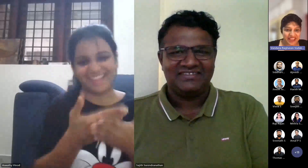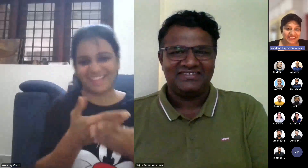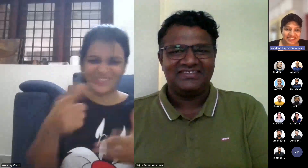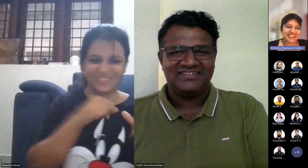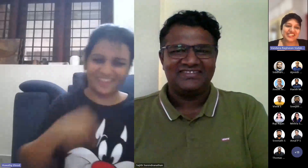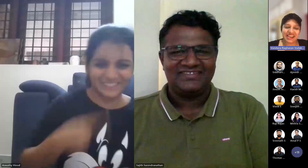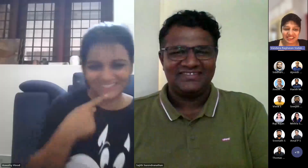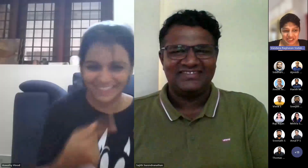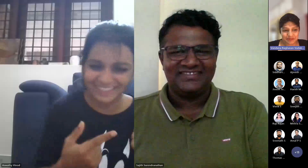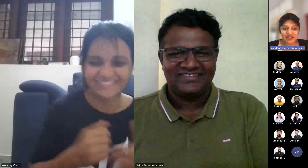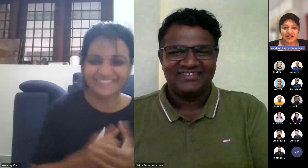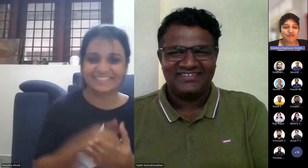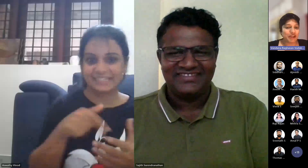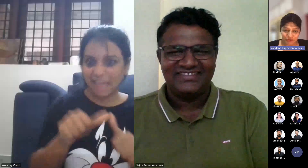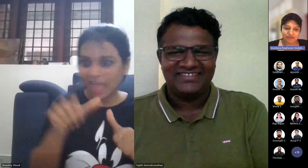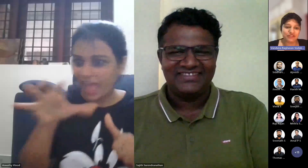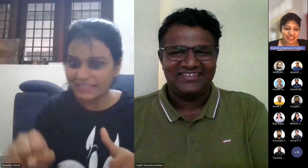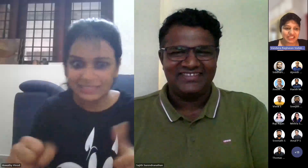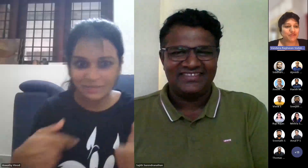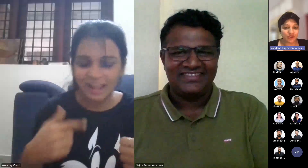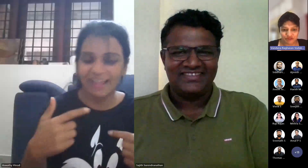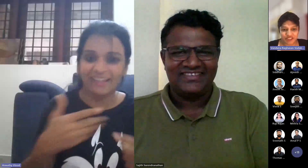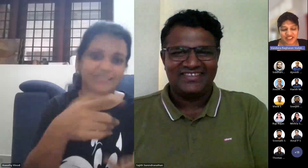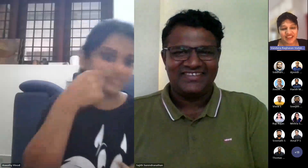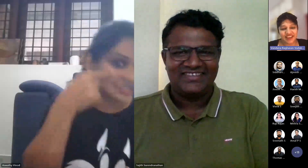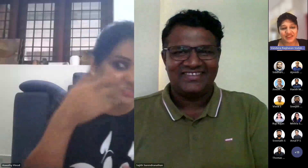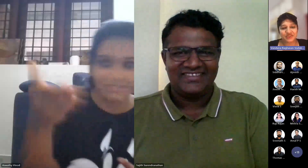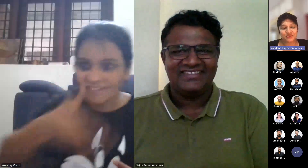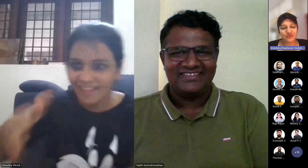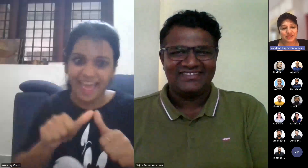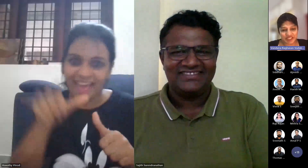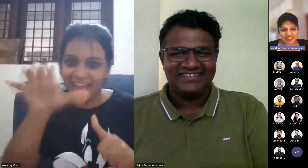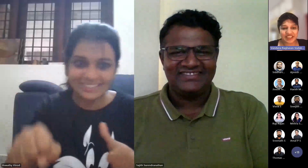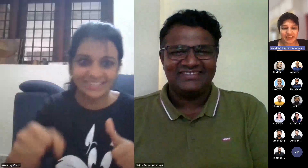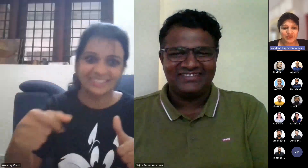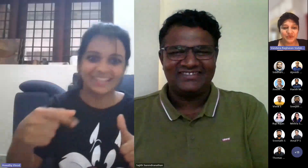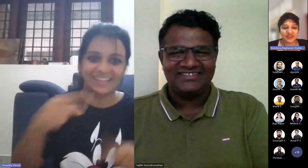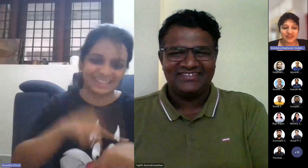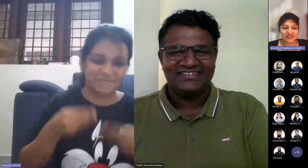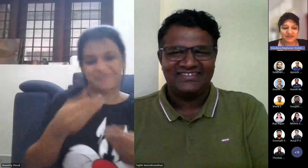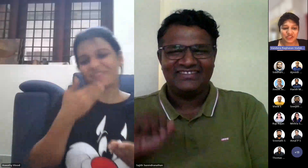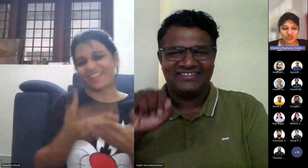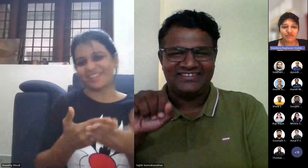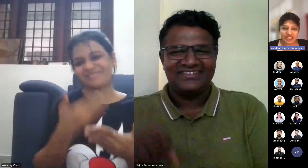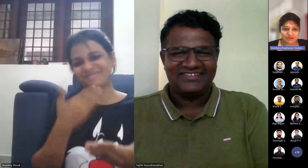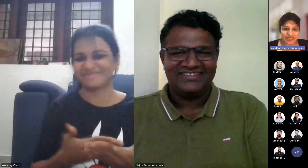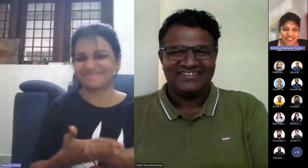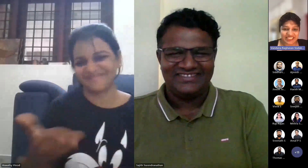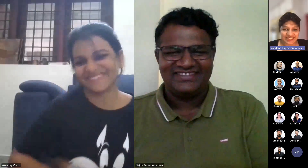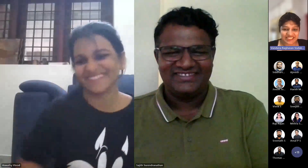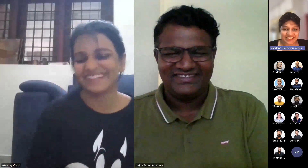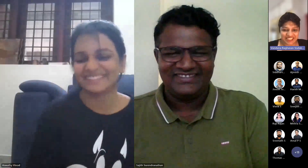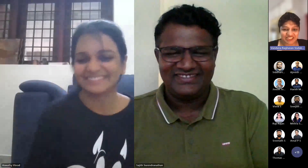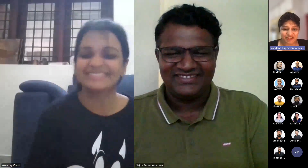to make this session accessible for everyone, for Sajith, for all of us. So a special thank you, Ashwati, for